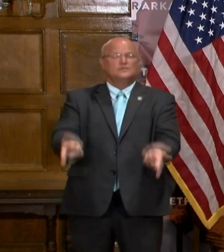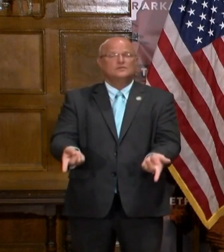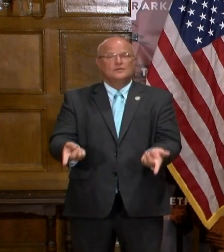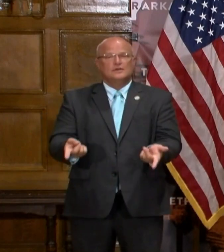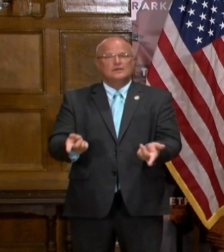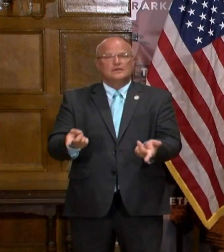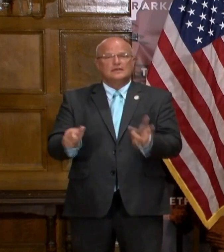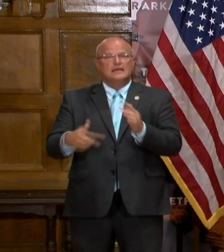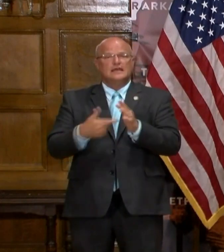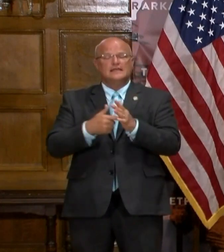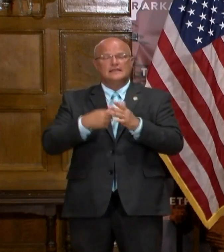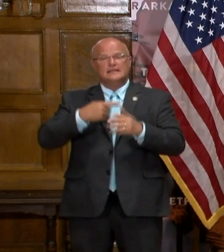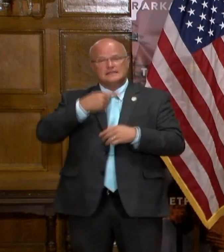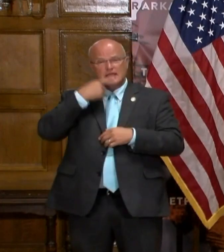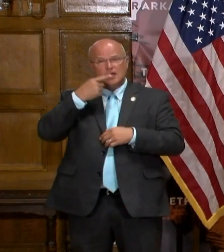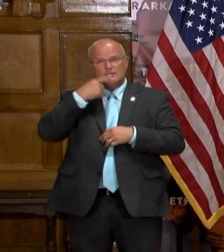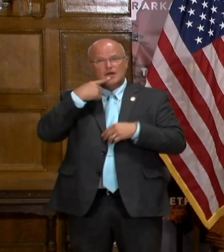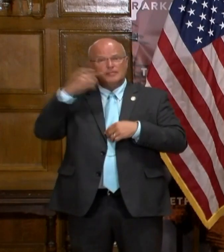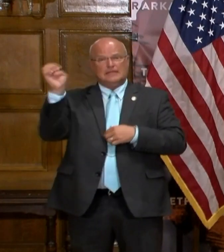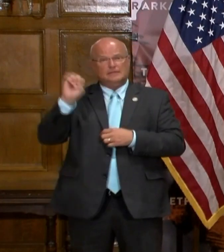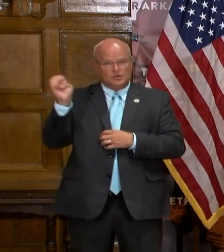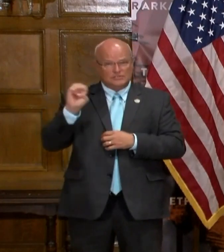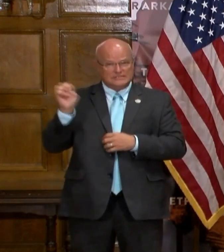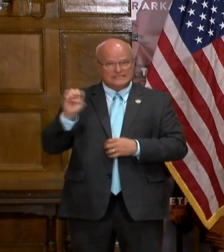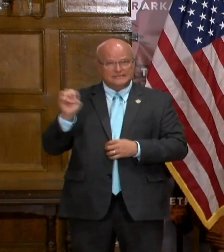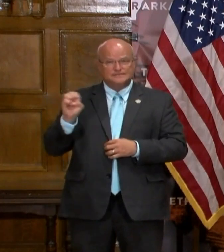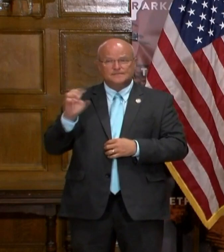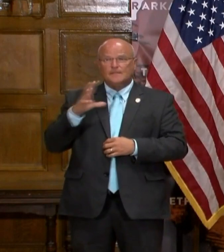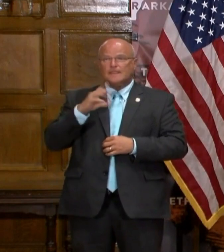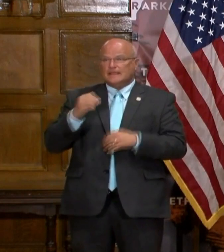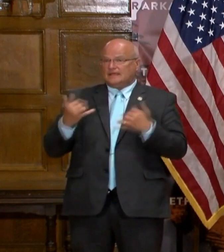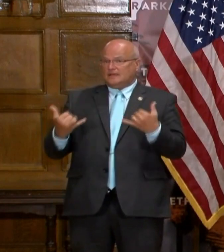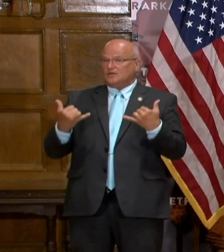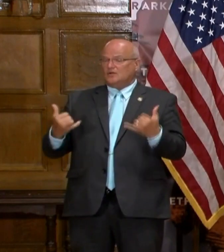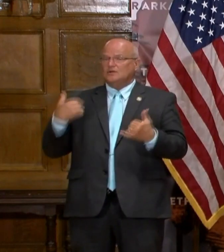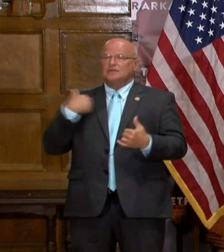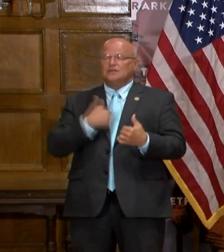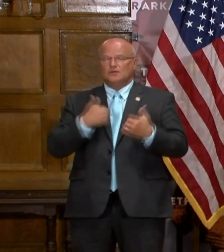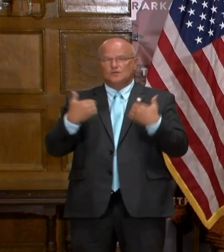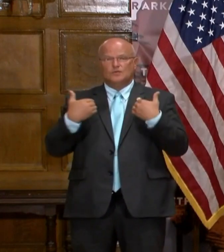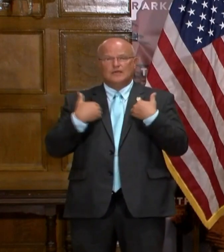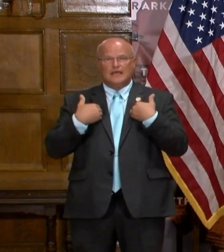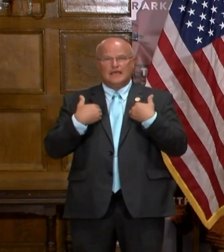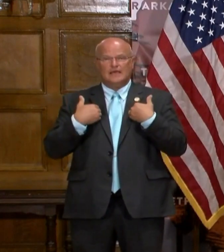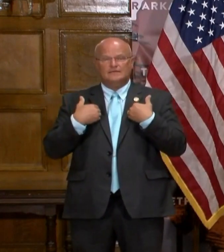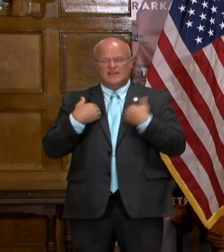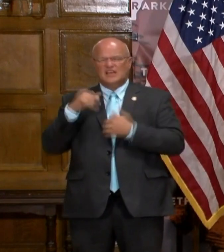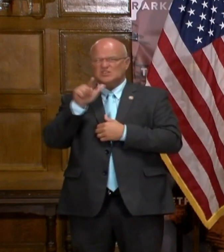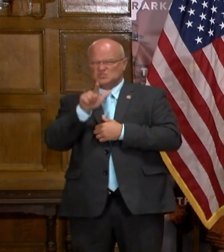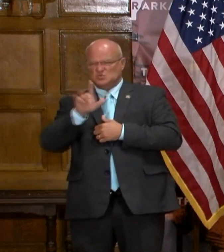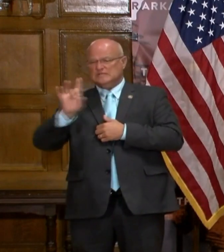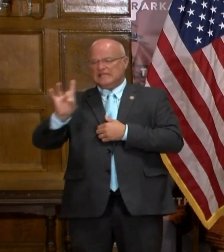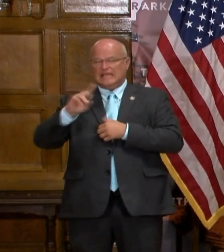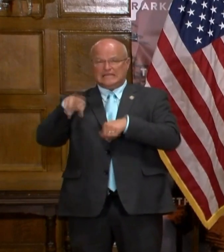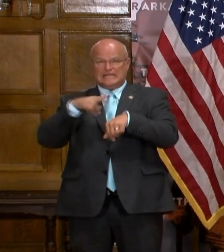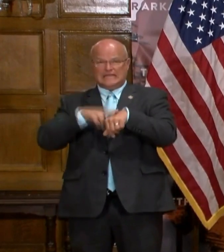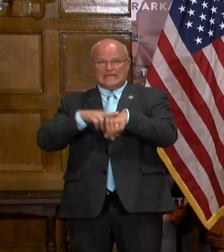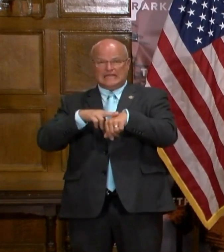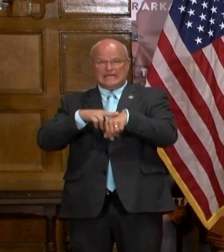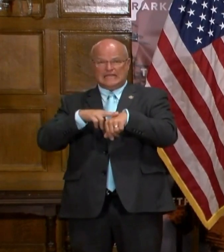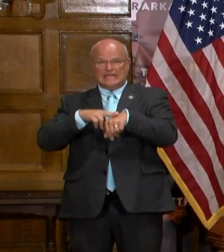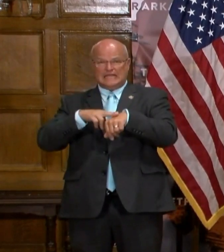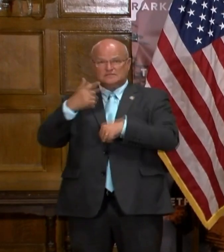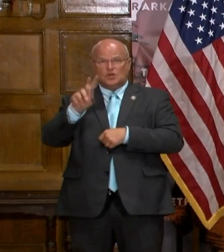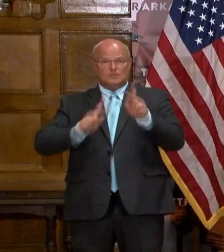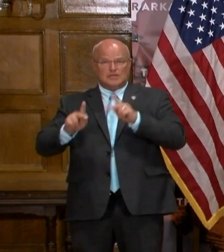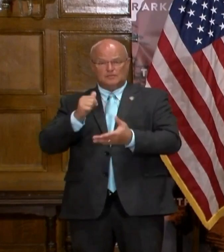through this public emergency, and currently we did have 28 National Guard